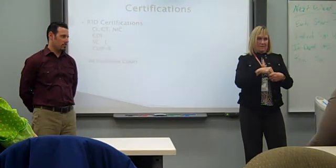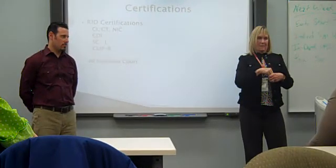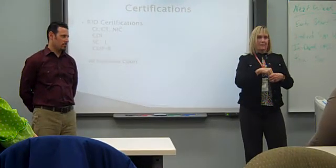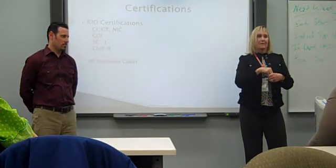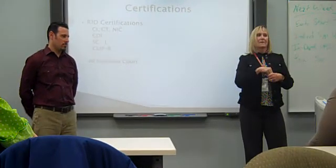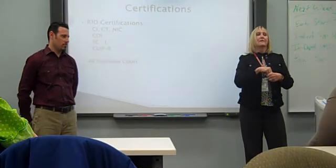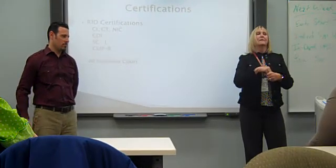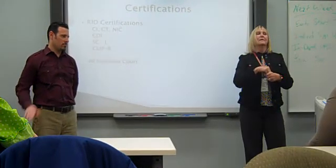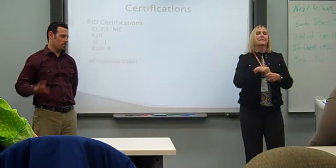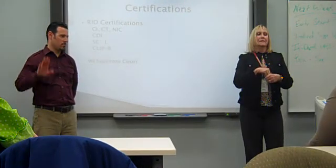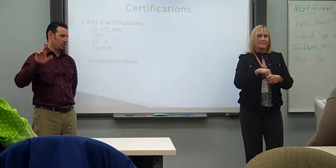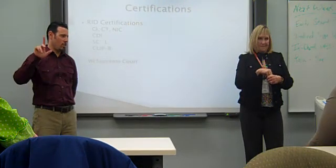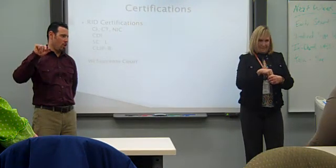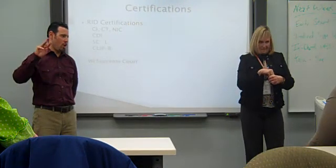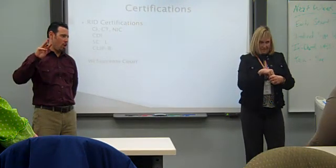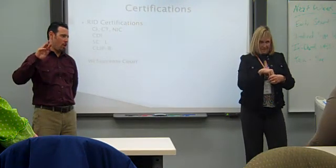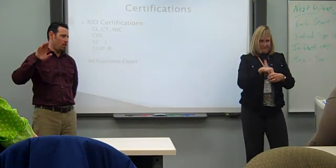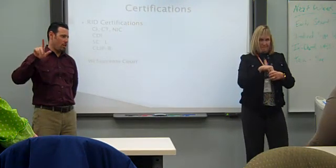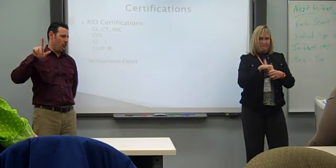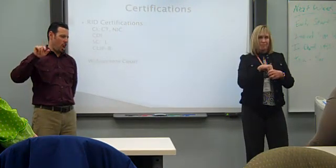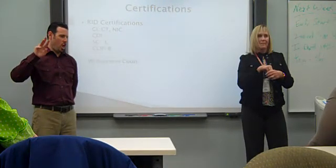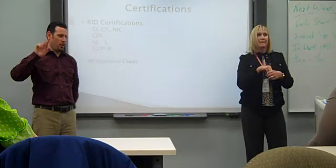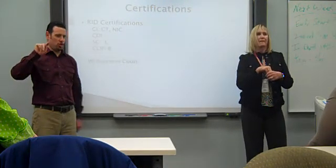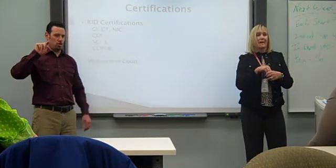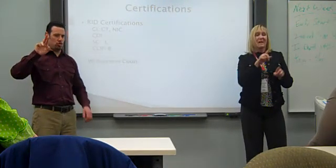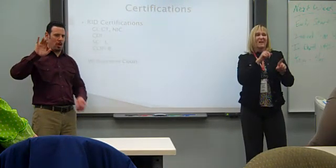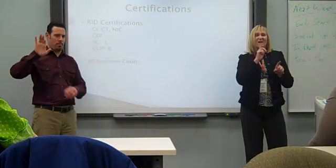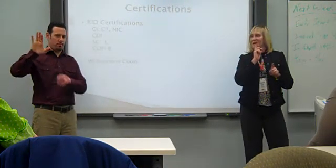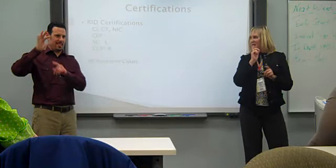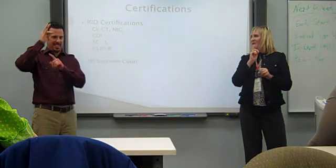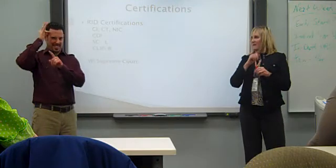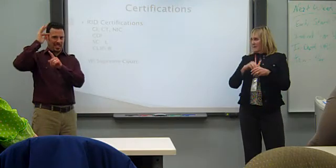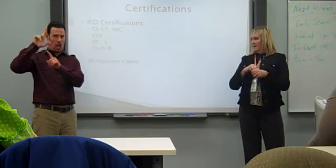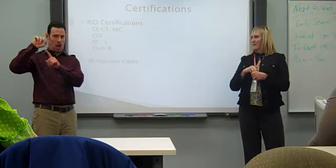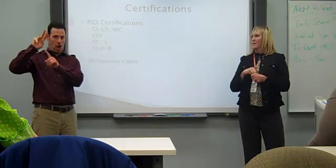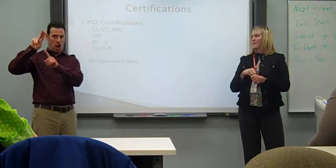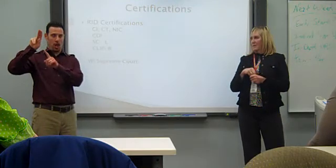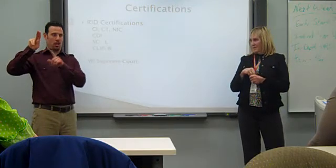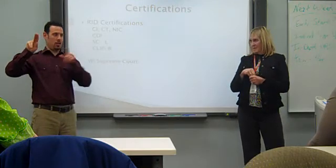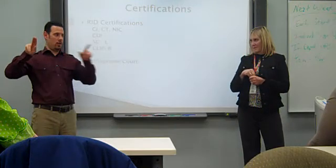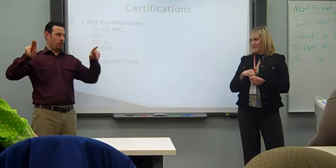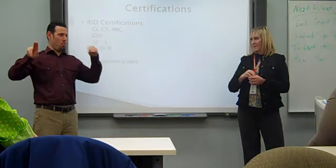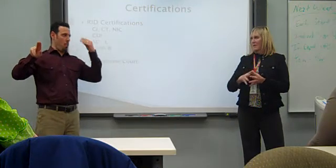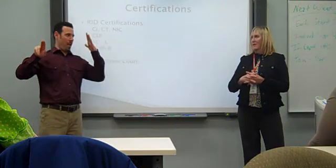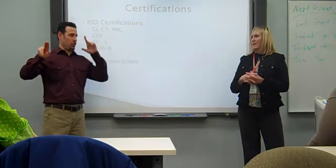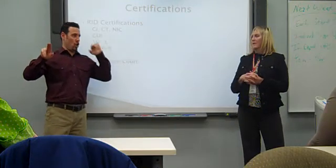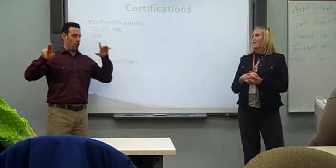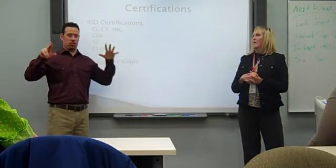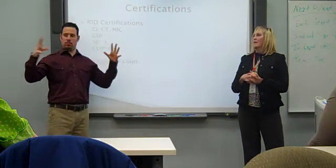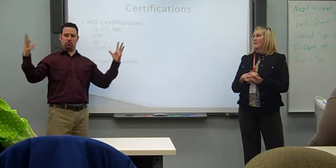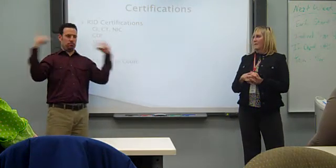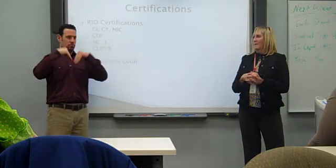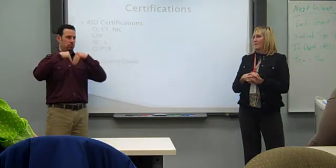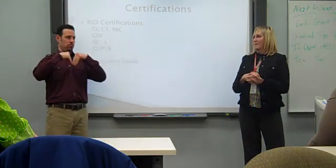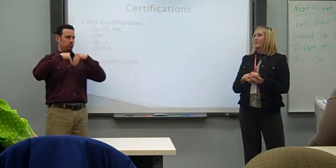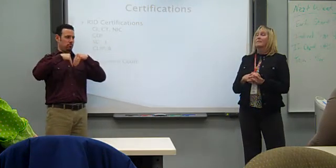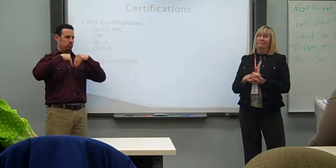the law states, in Wisconsin, the law states that if Native Americans, their tribe has to be